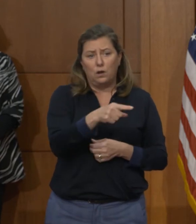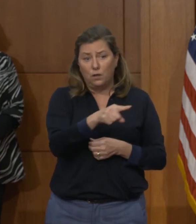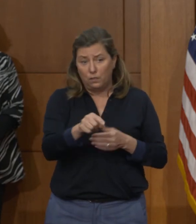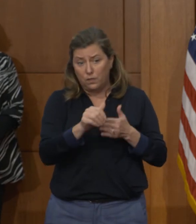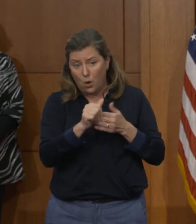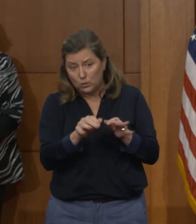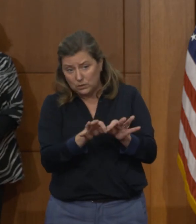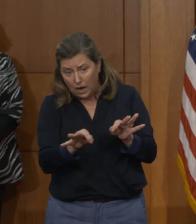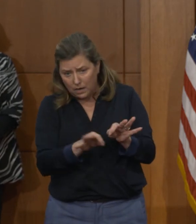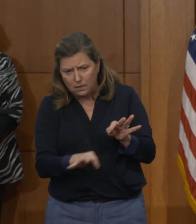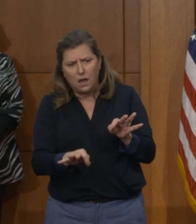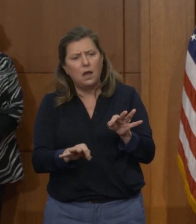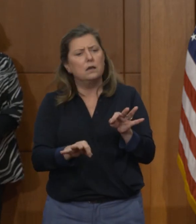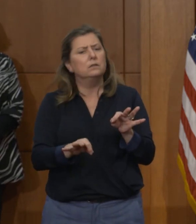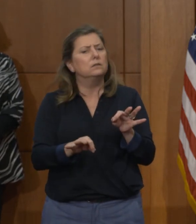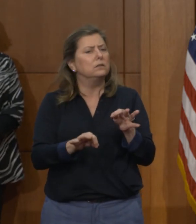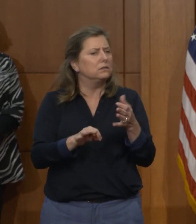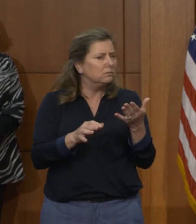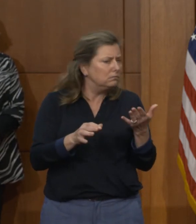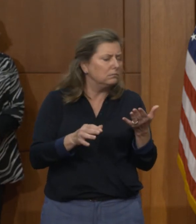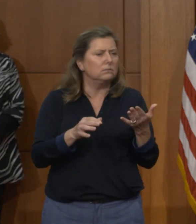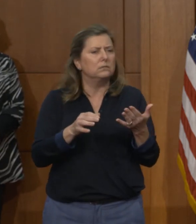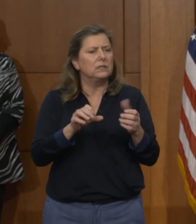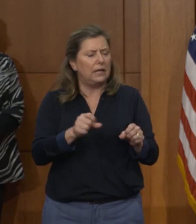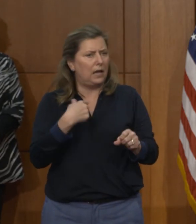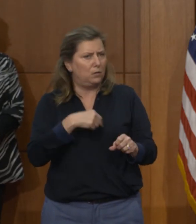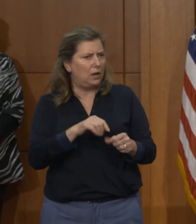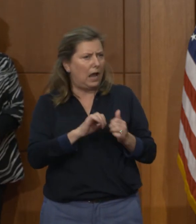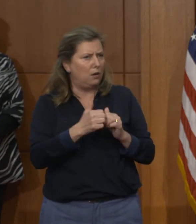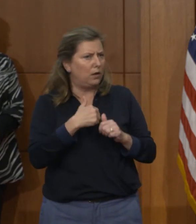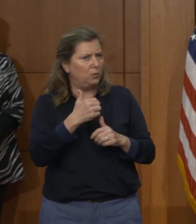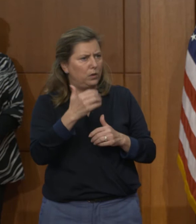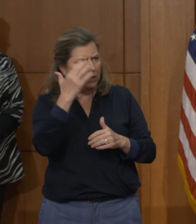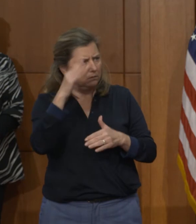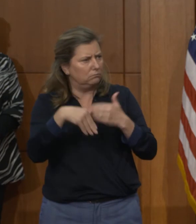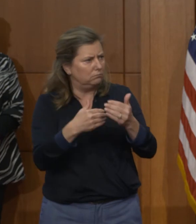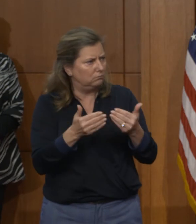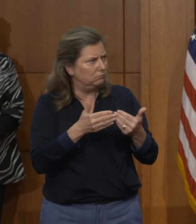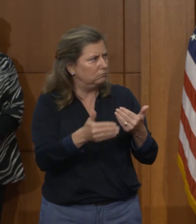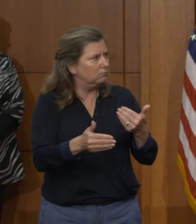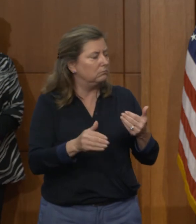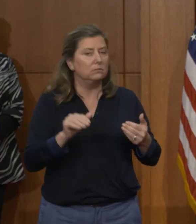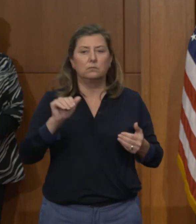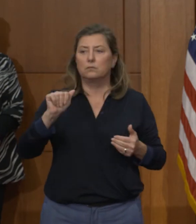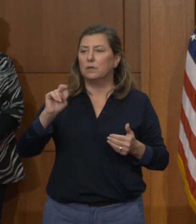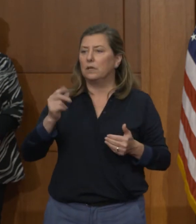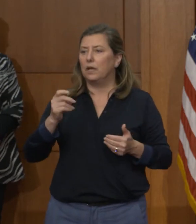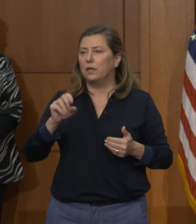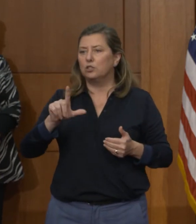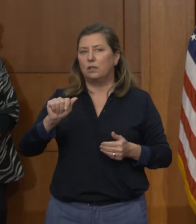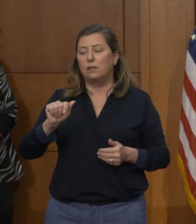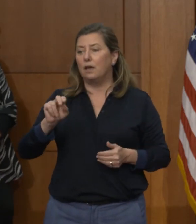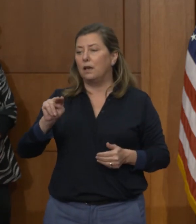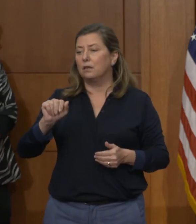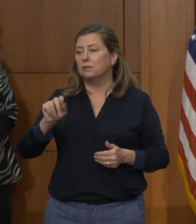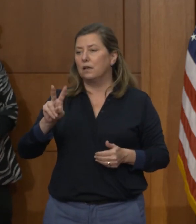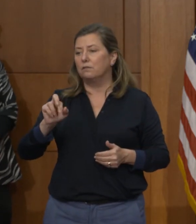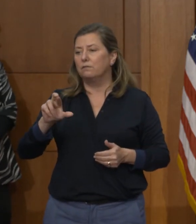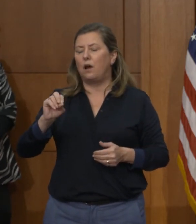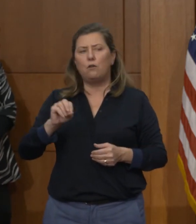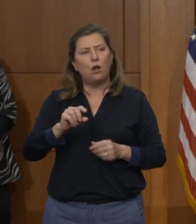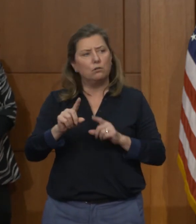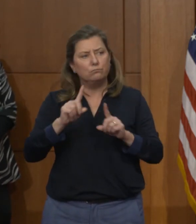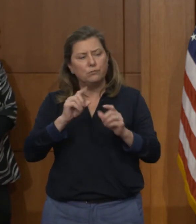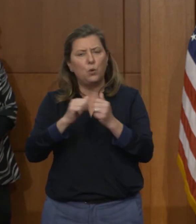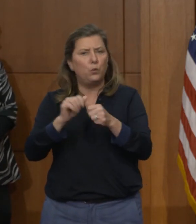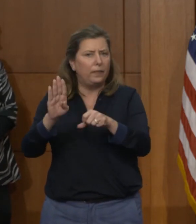those guidelines when we do get back to reopening? Yeah, it's a great question. Angela, do you want to talk? Angela Navarre has been communicating with our